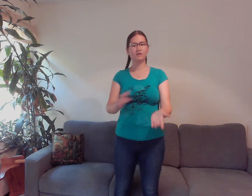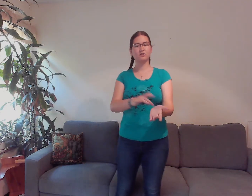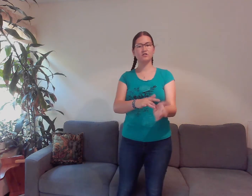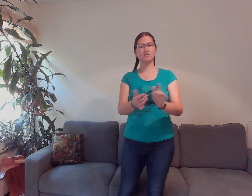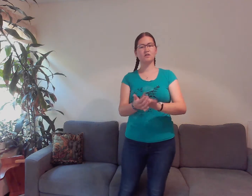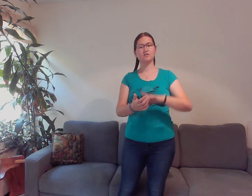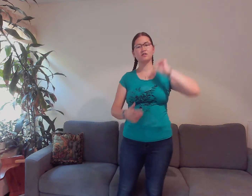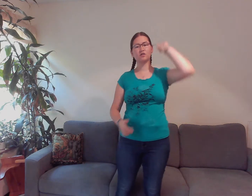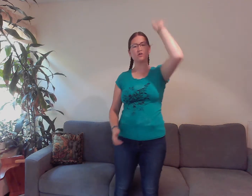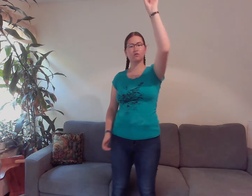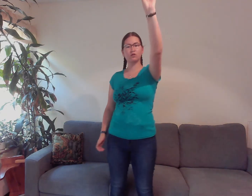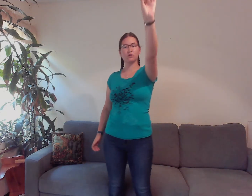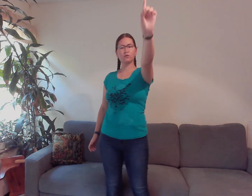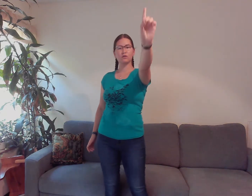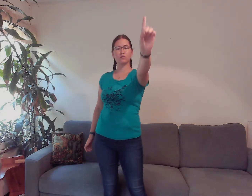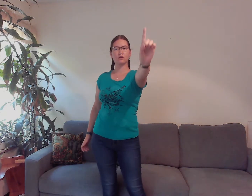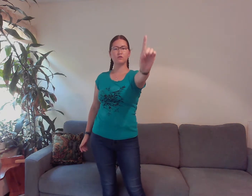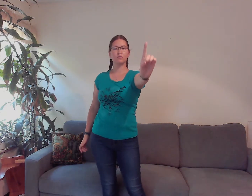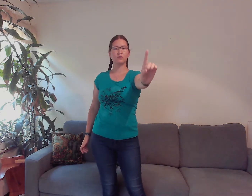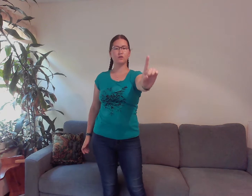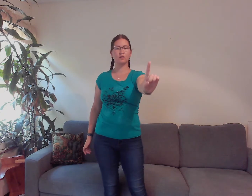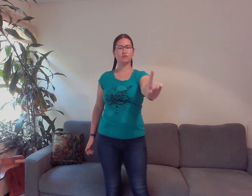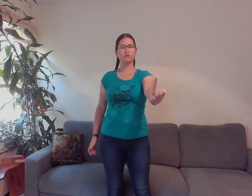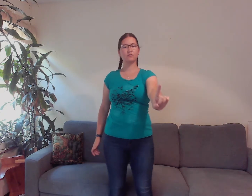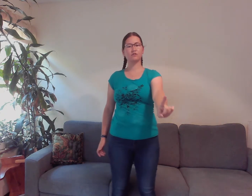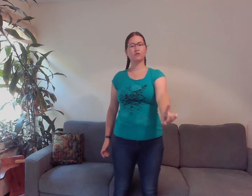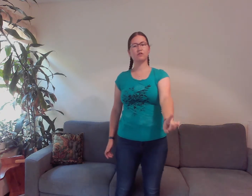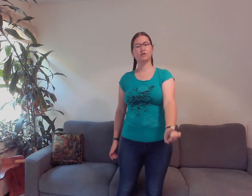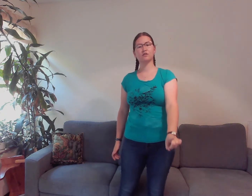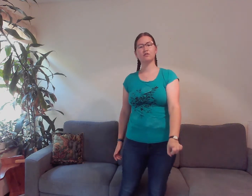Jesus, the only one who could ever sing